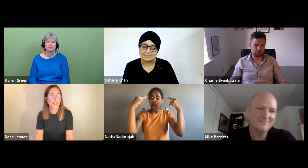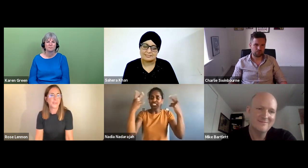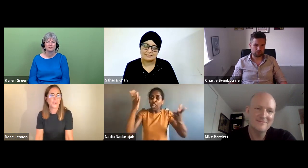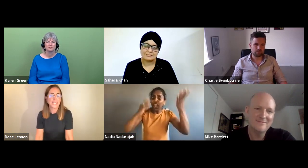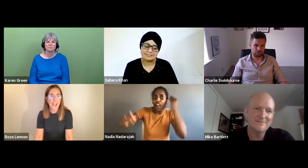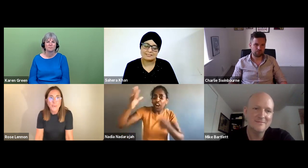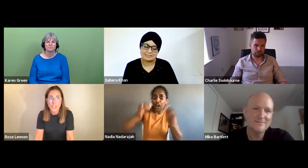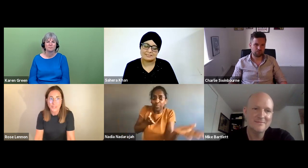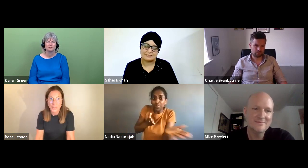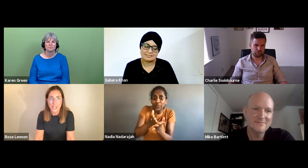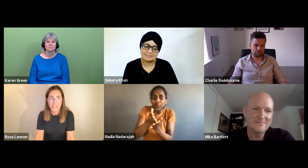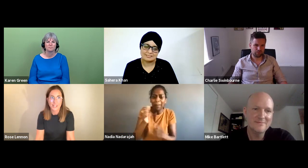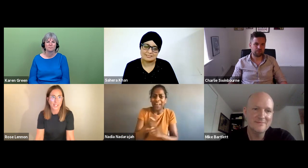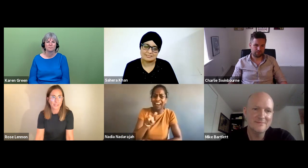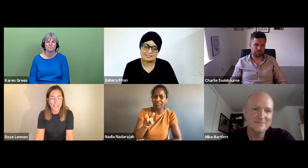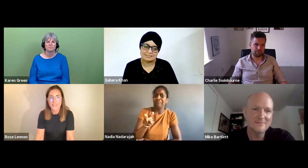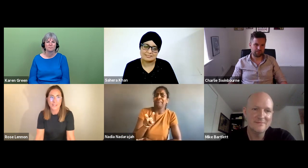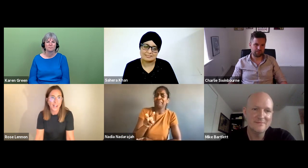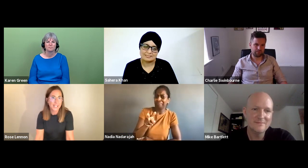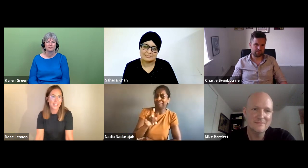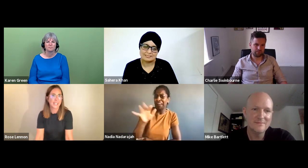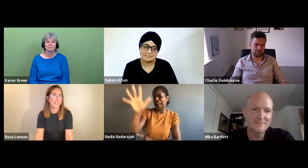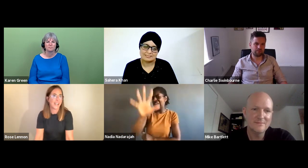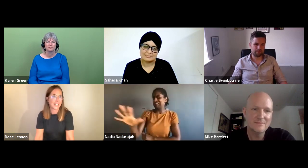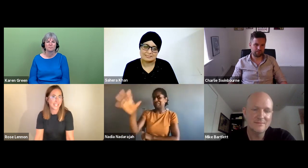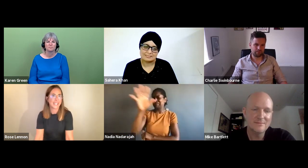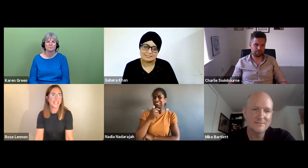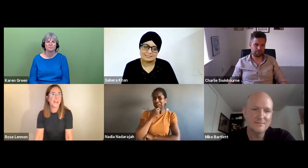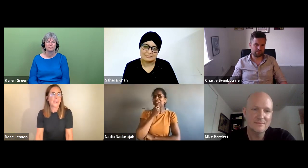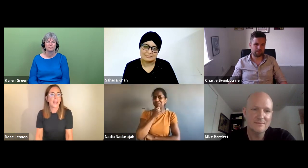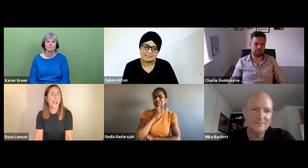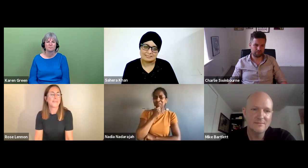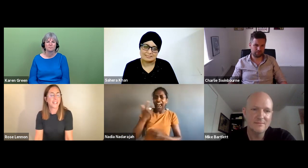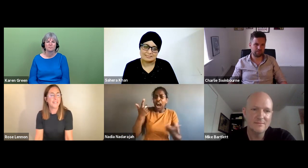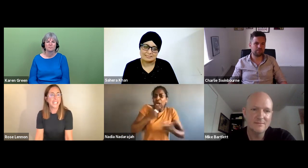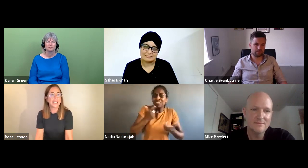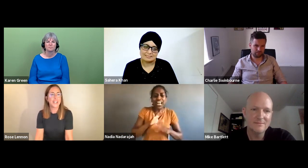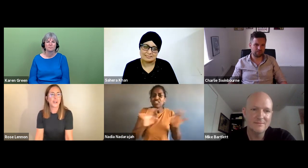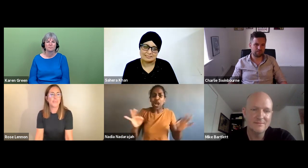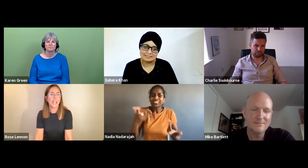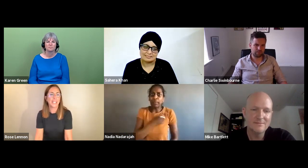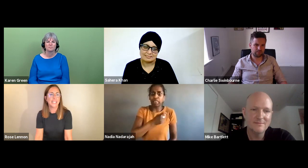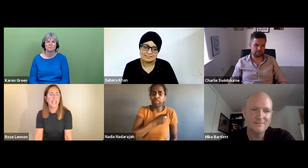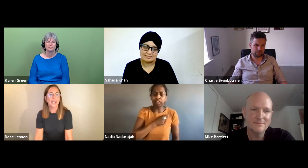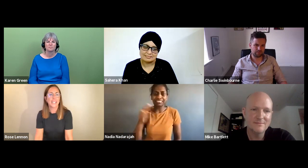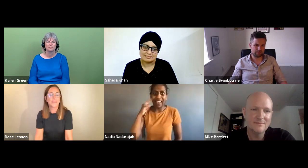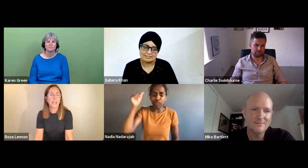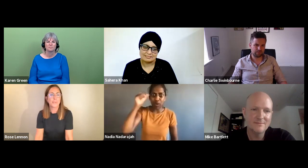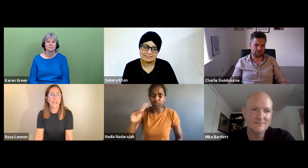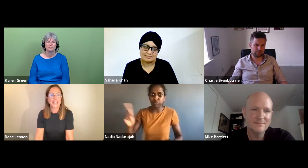So it's everybody from the productions, the creatives, the writers, the directors. So they really get to know me, and I think people